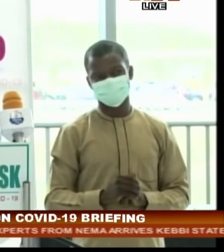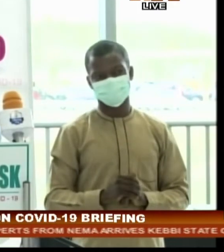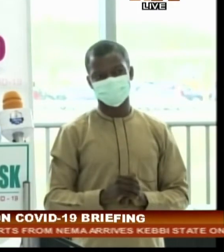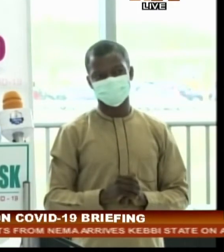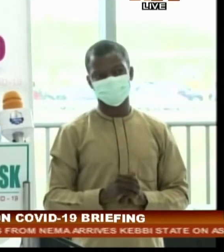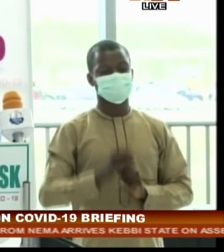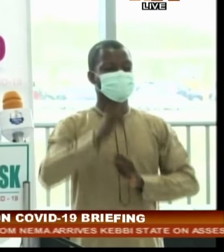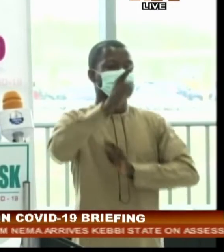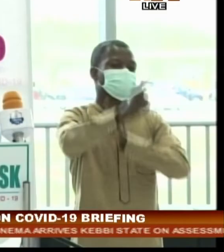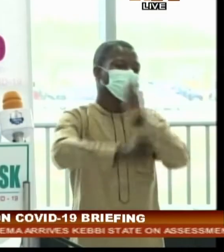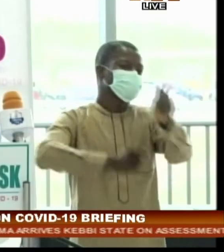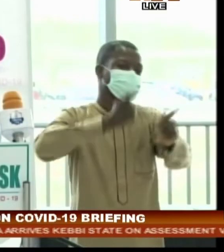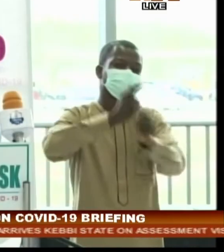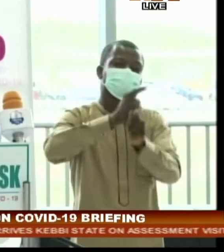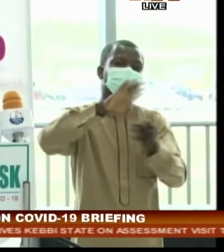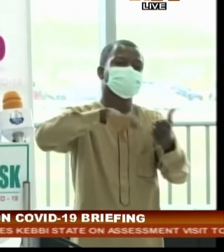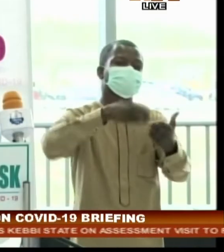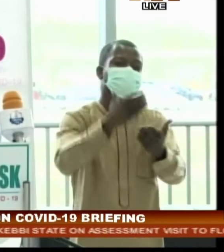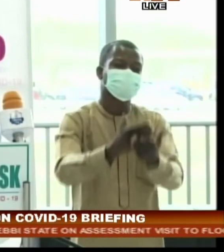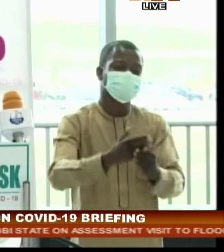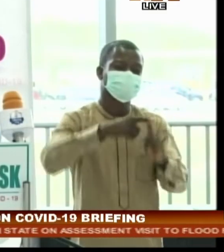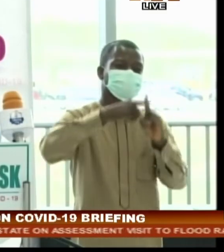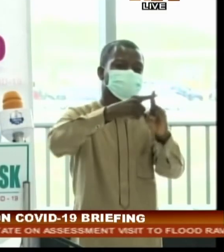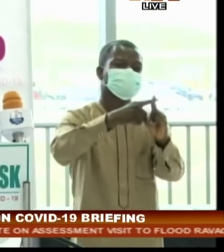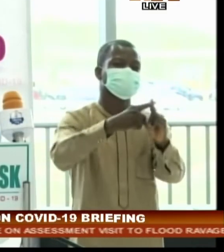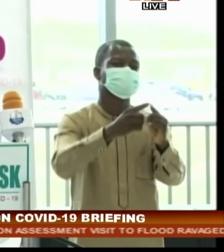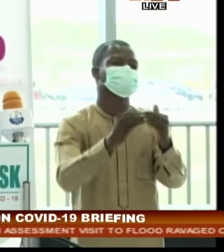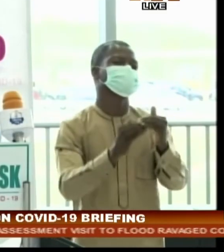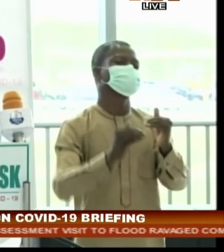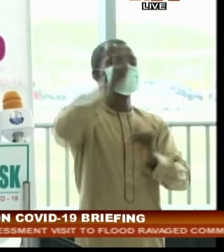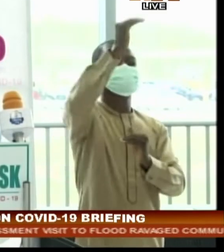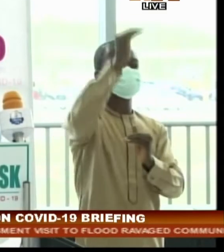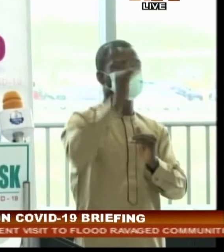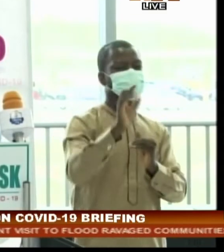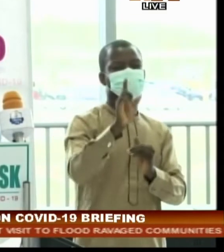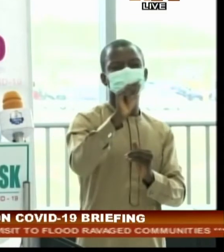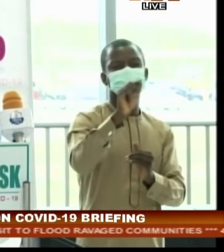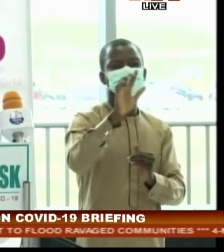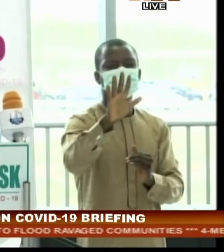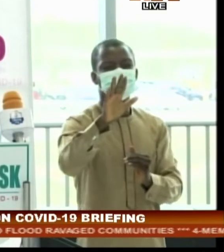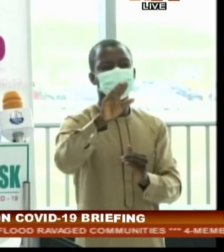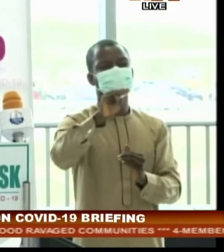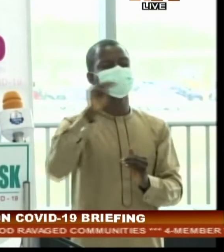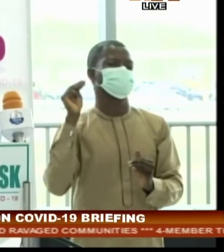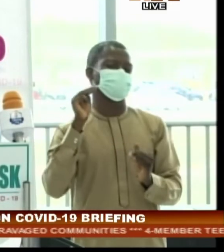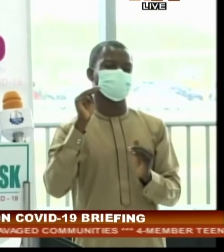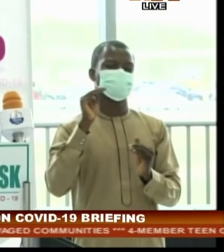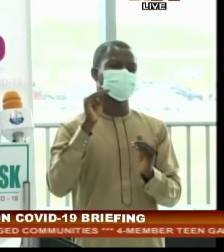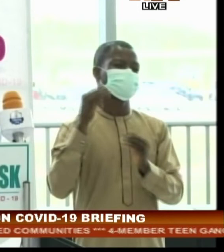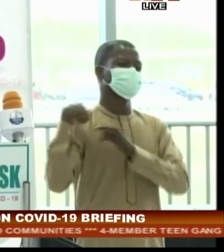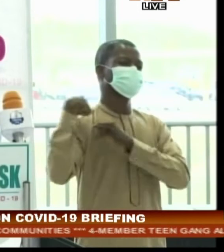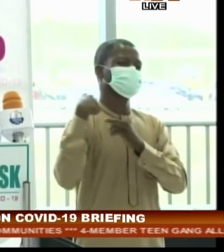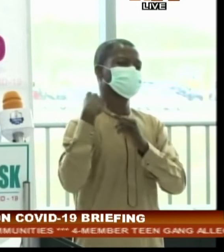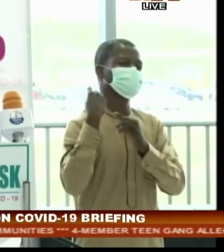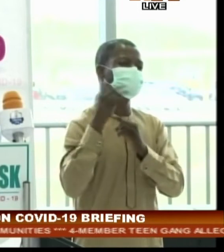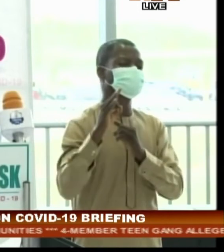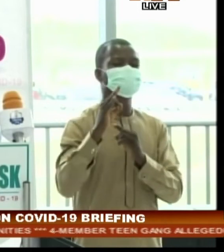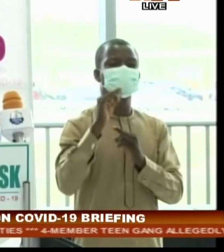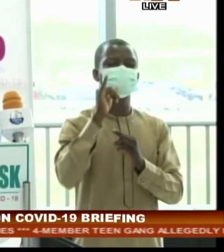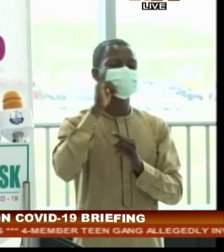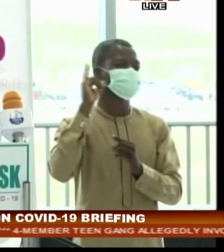The global confirmed cases have exceeded 25 million, standing as of yesterday,